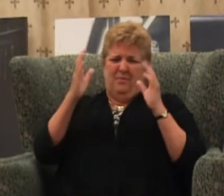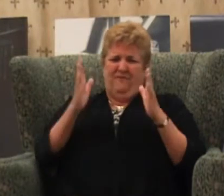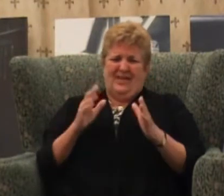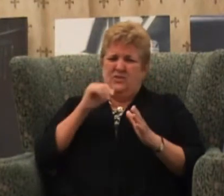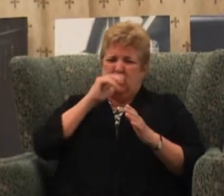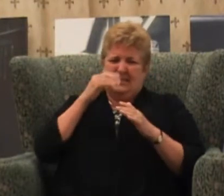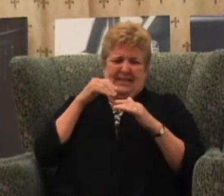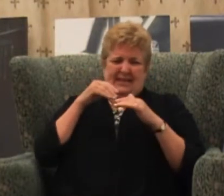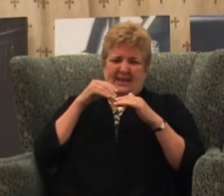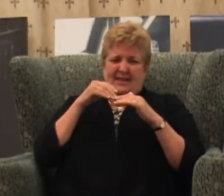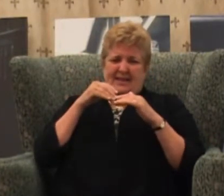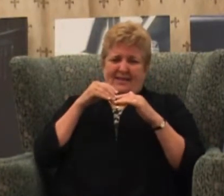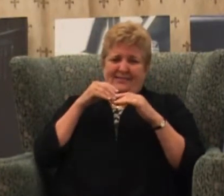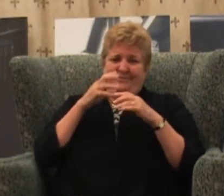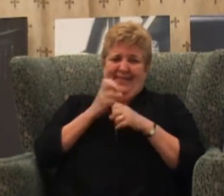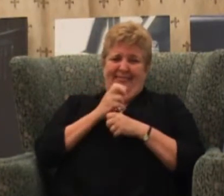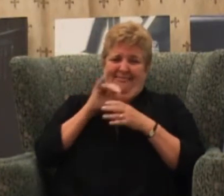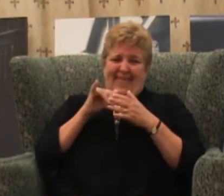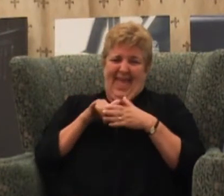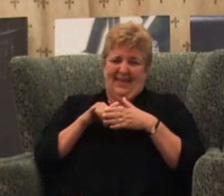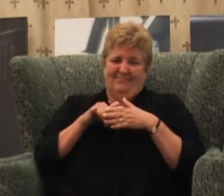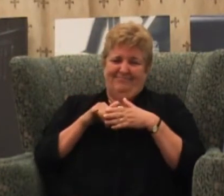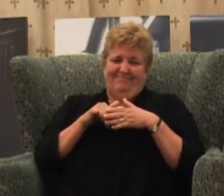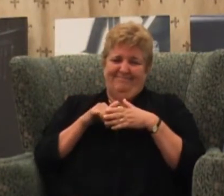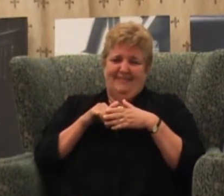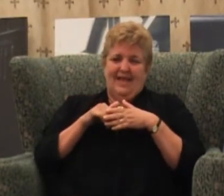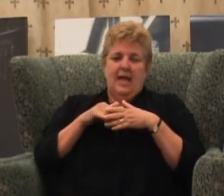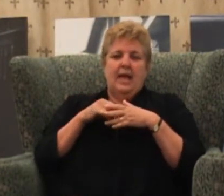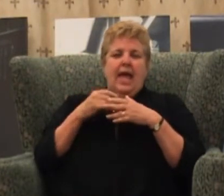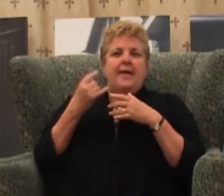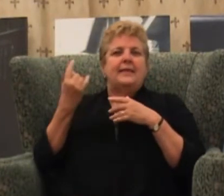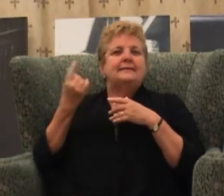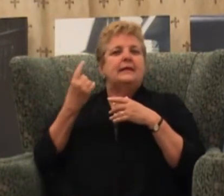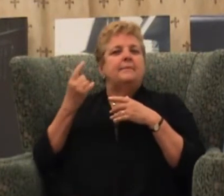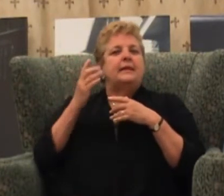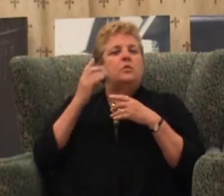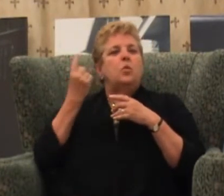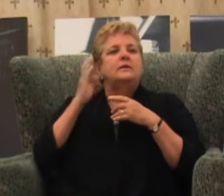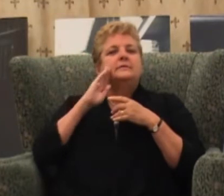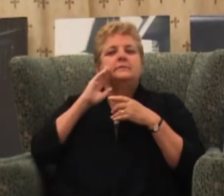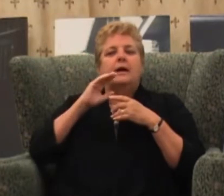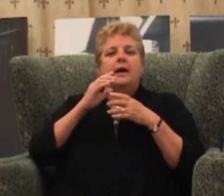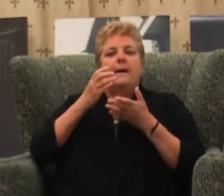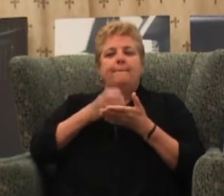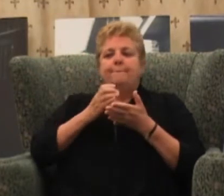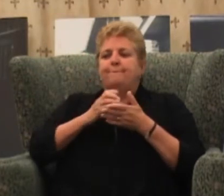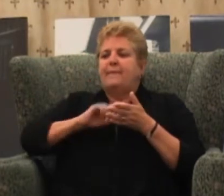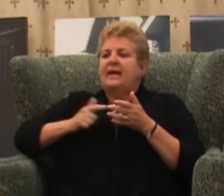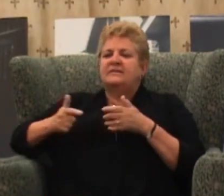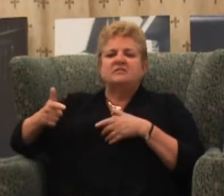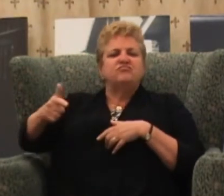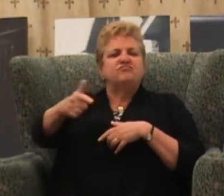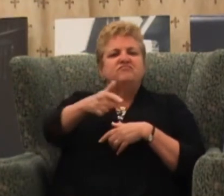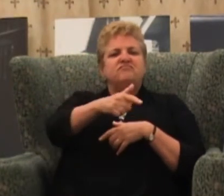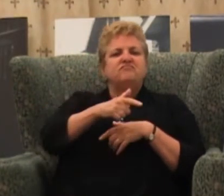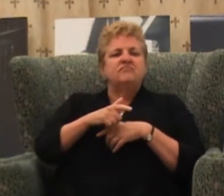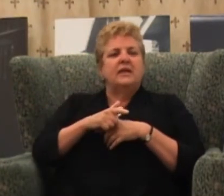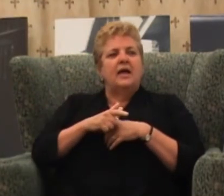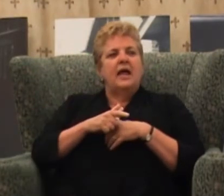right? And somebody was passing around something. And I wish I remembered what it was because it became my